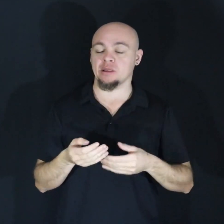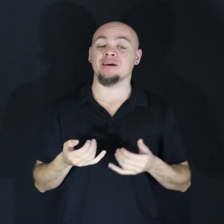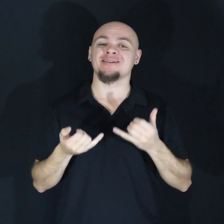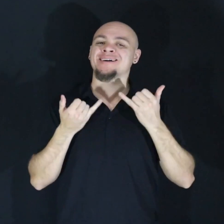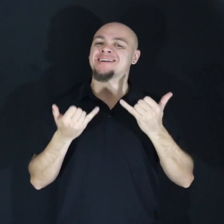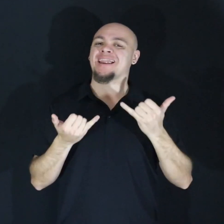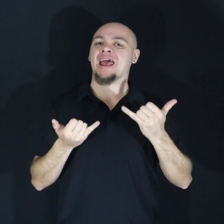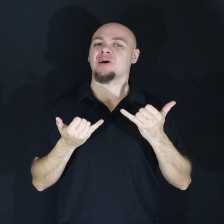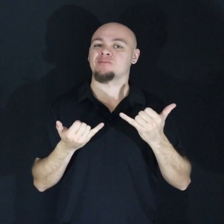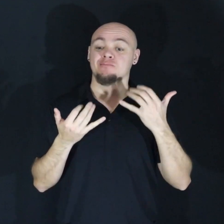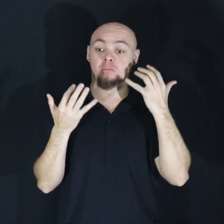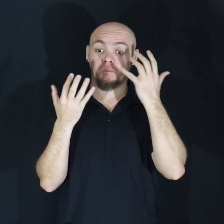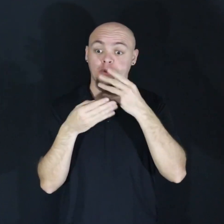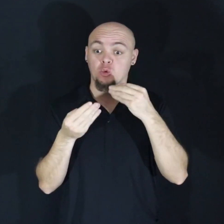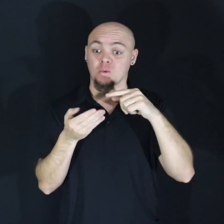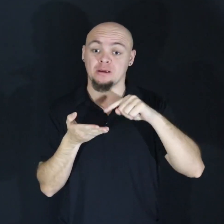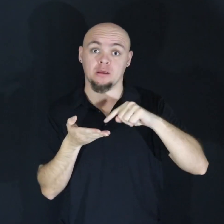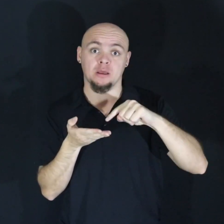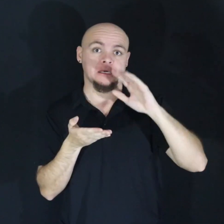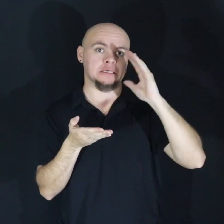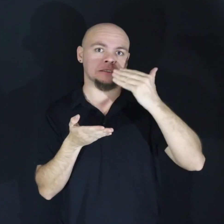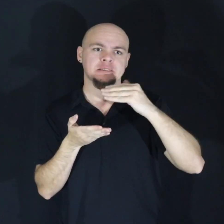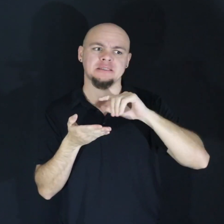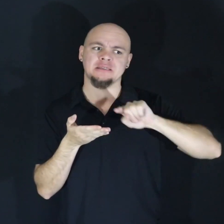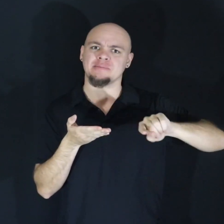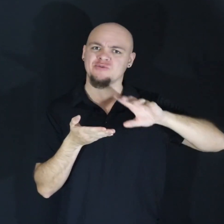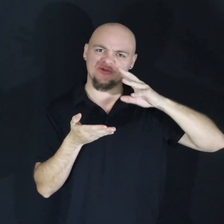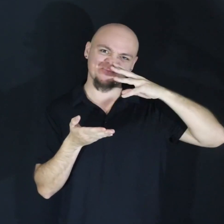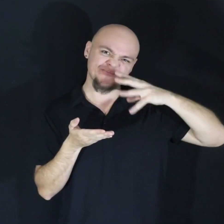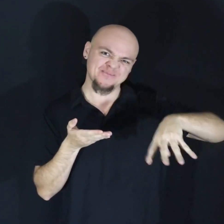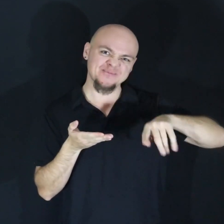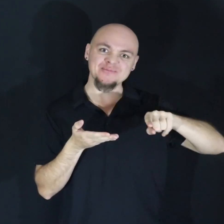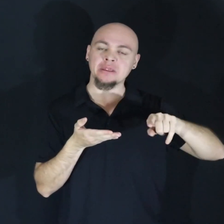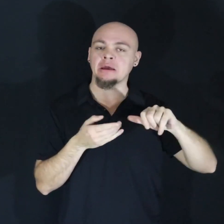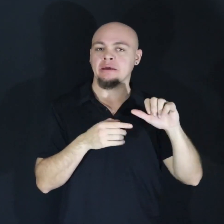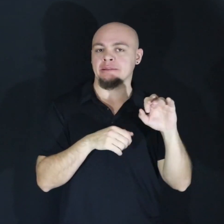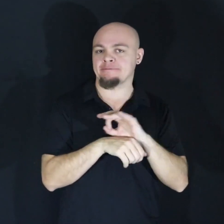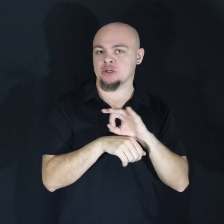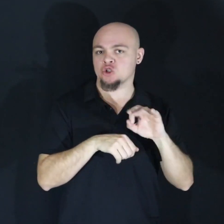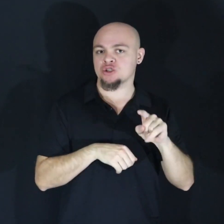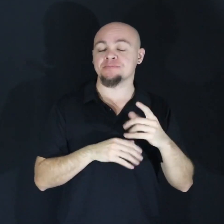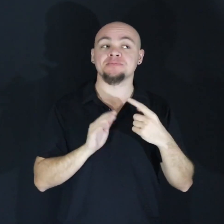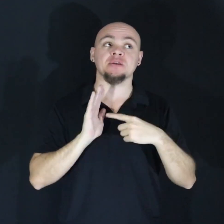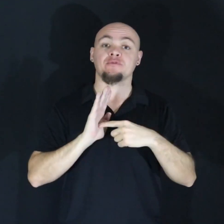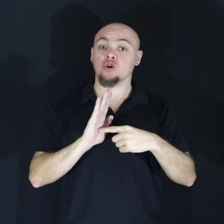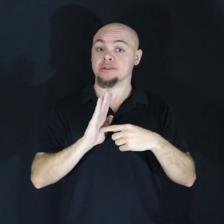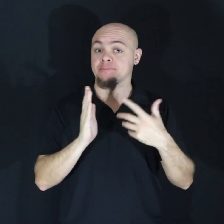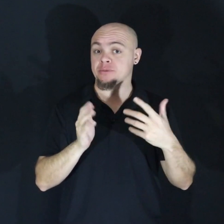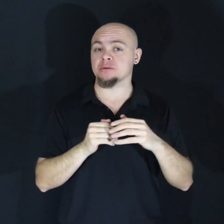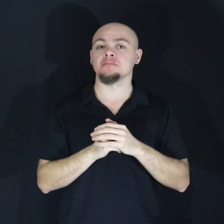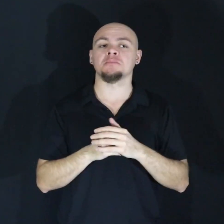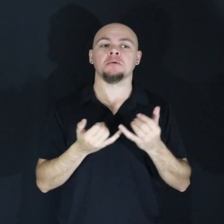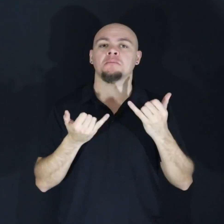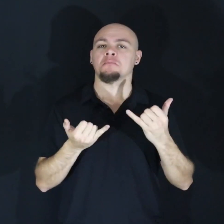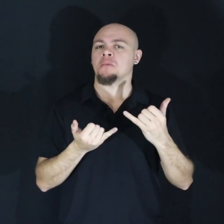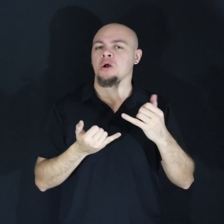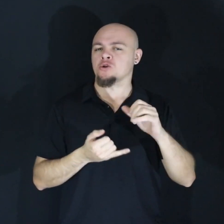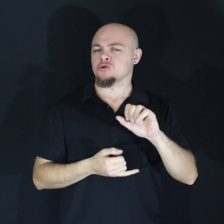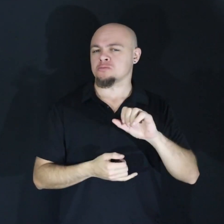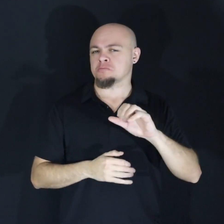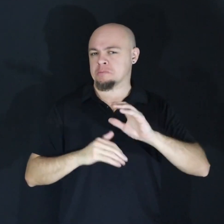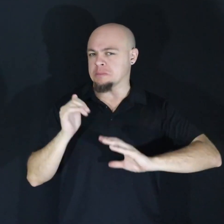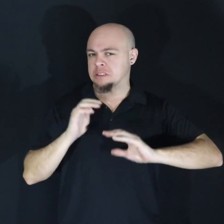Nowadays, aesthetics often seem to overshadow practicality. Take, for example, many modern